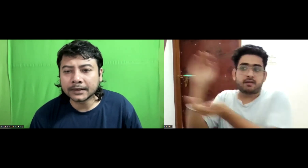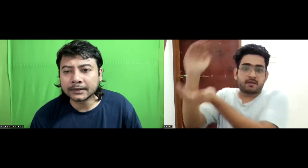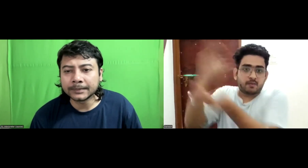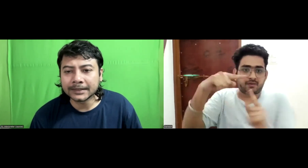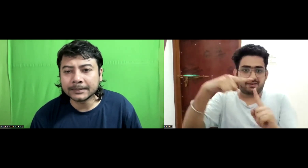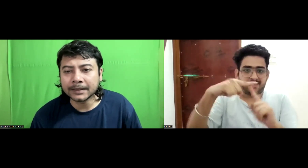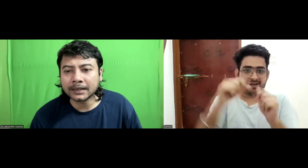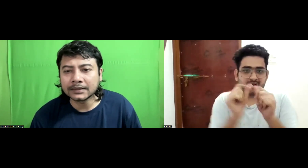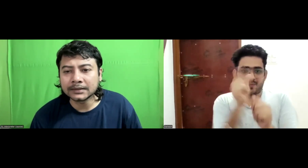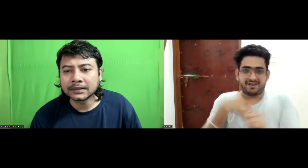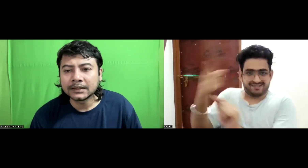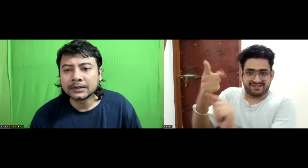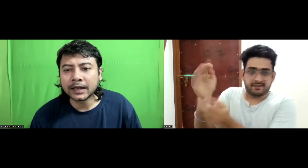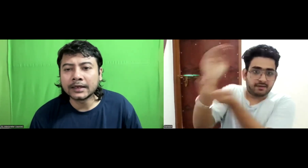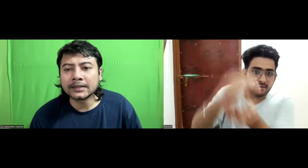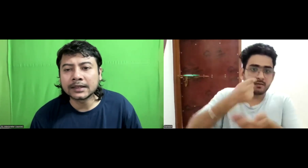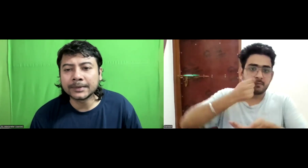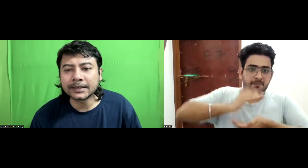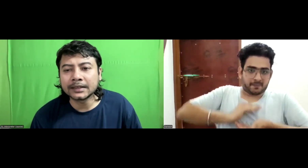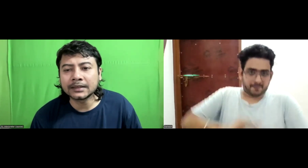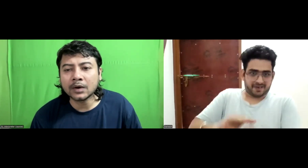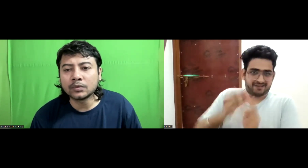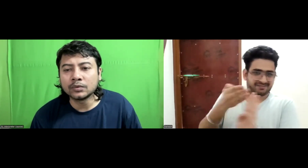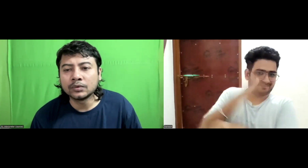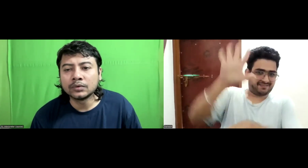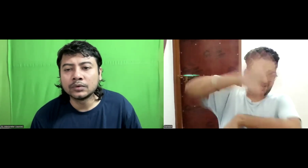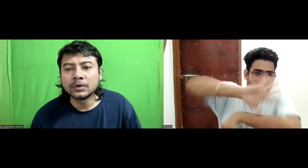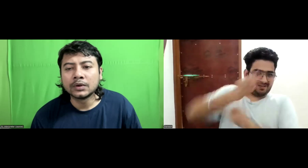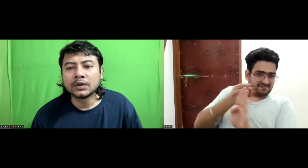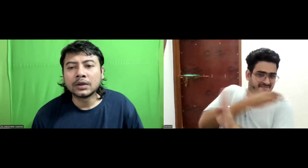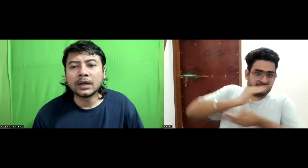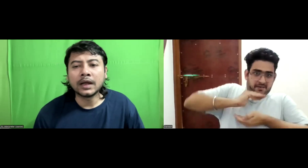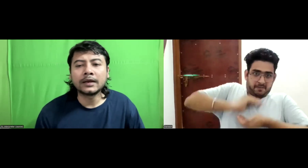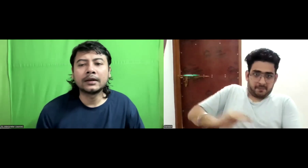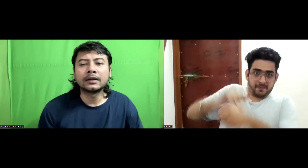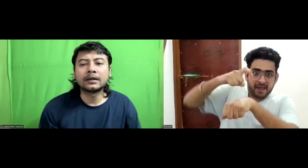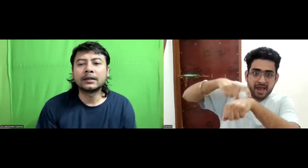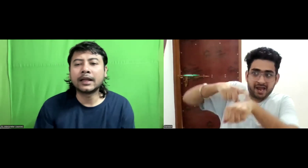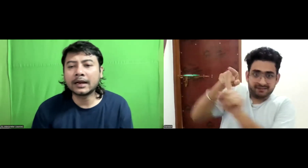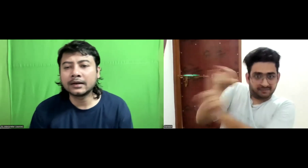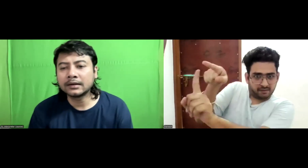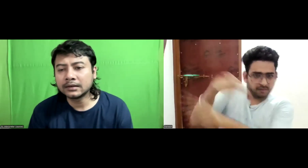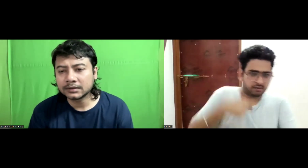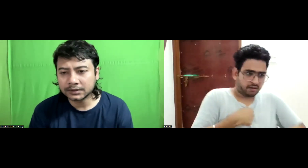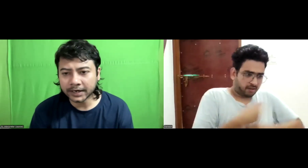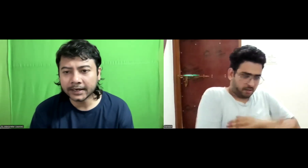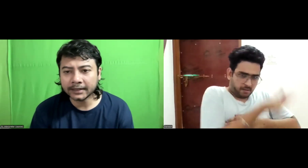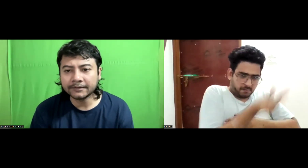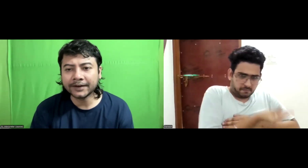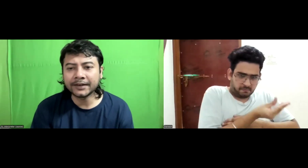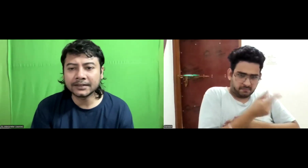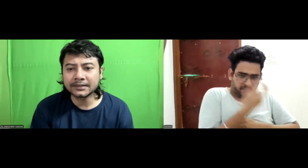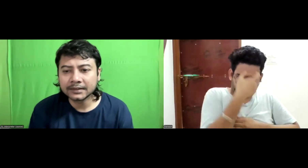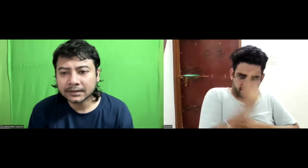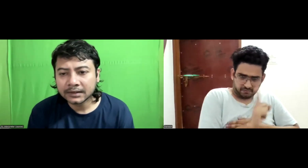dadi's brother, basically my dadaji, and his son, Okay. basically the Tau. Uh-huh. And they had a child, I